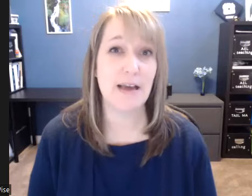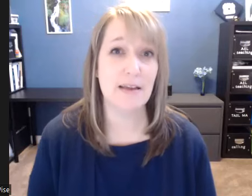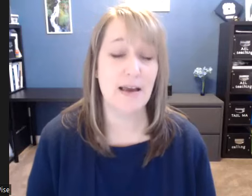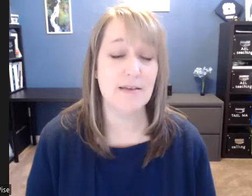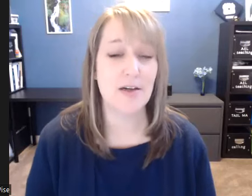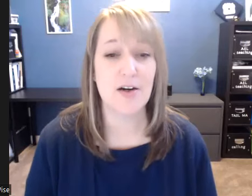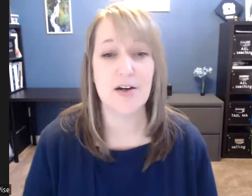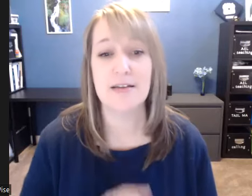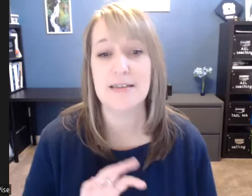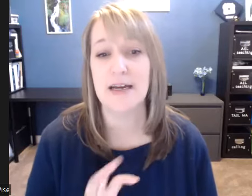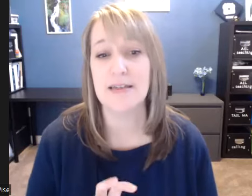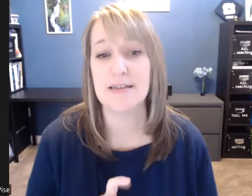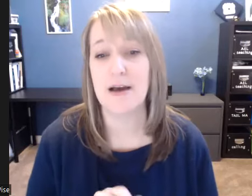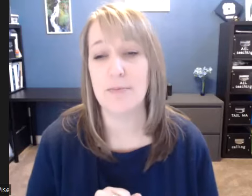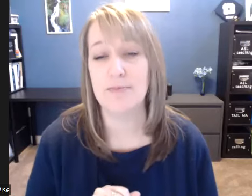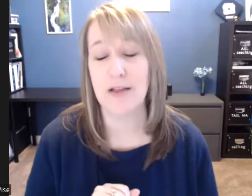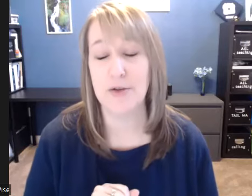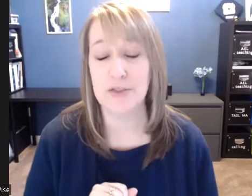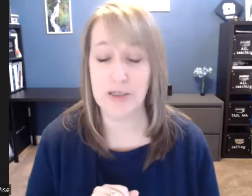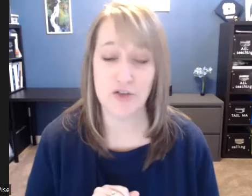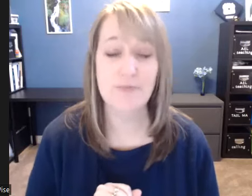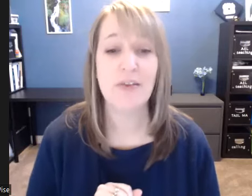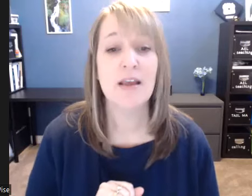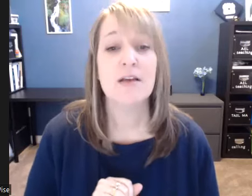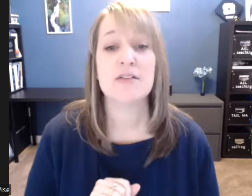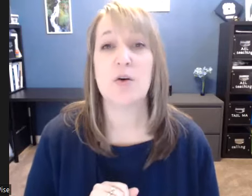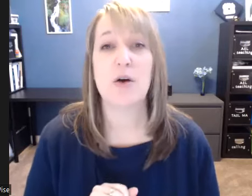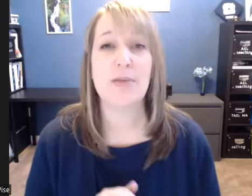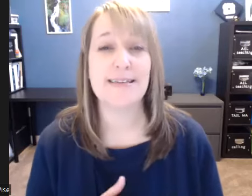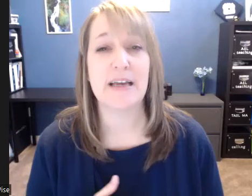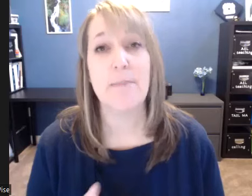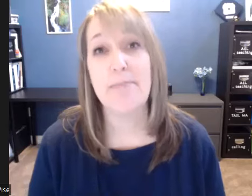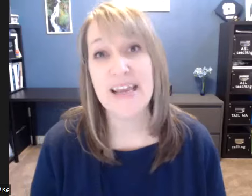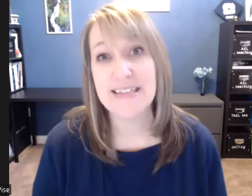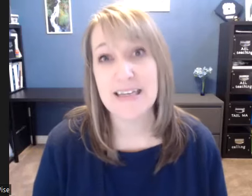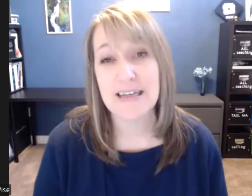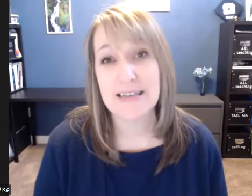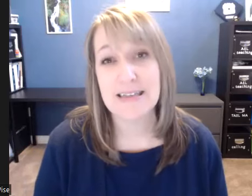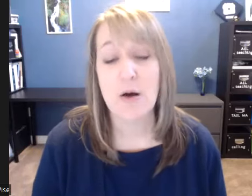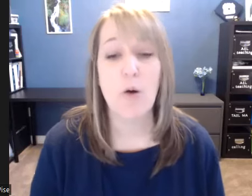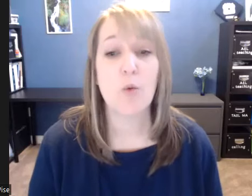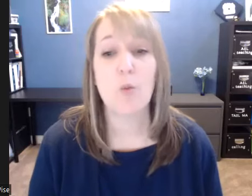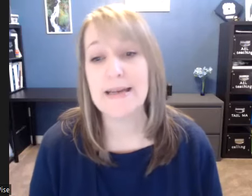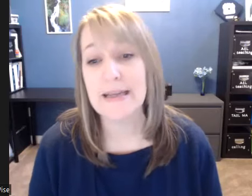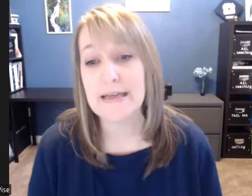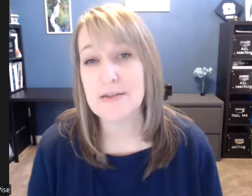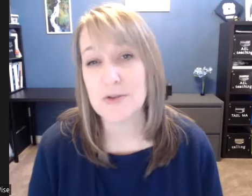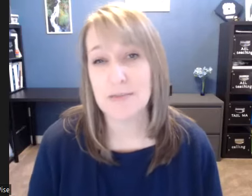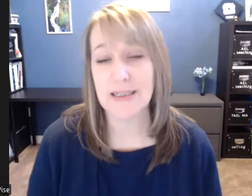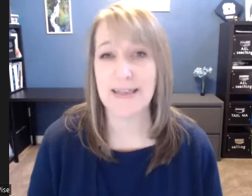the end are signed a little special. So a place like Macy's or Wendy's or something like that